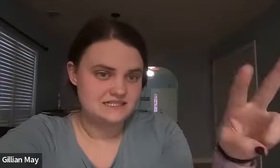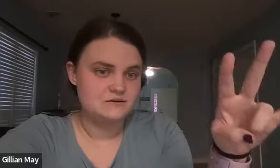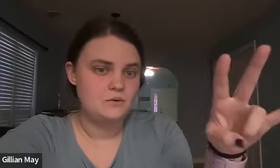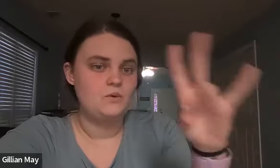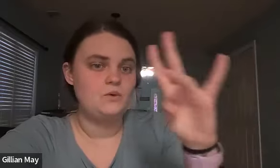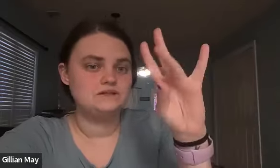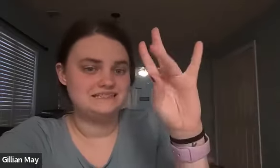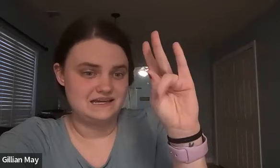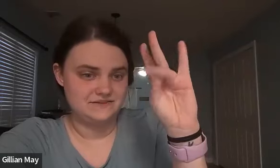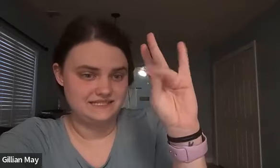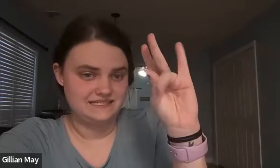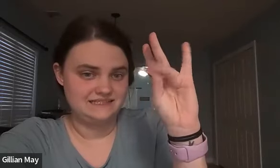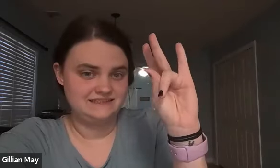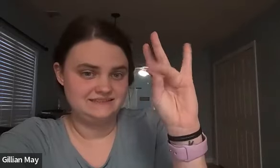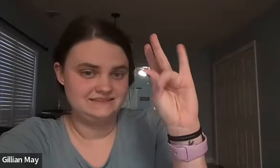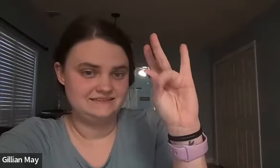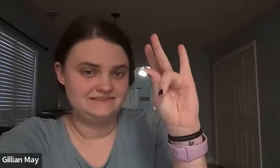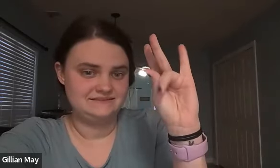17 or 17.